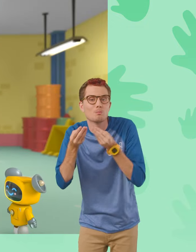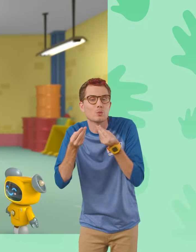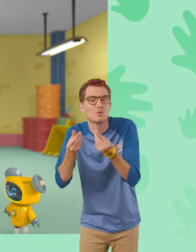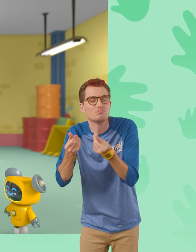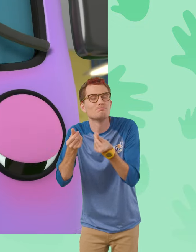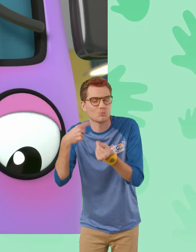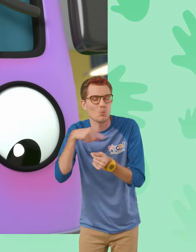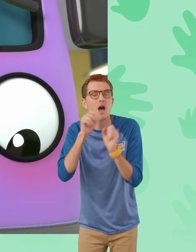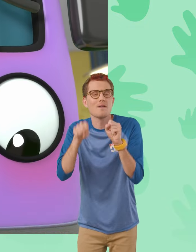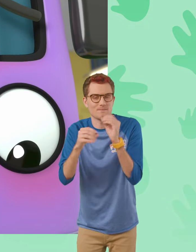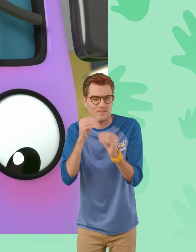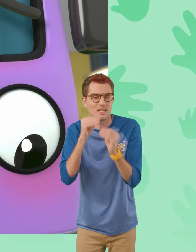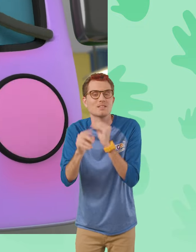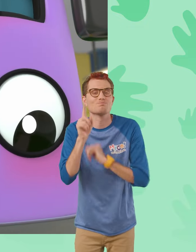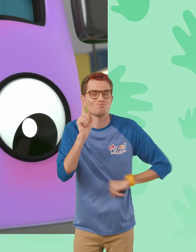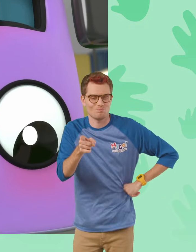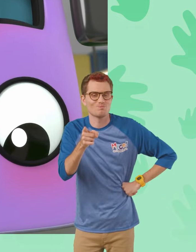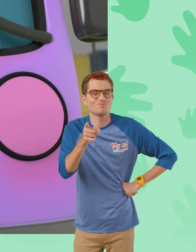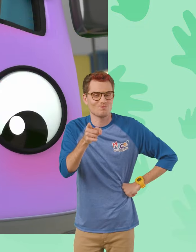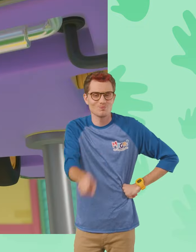that!